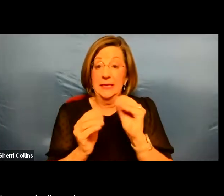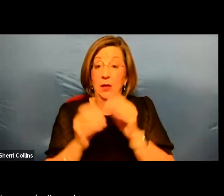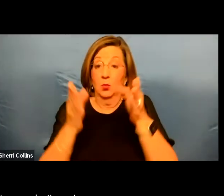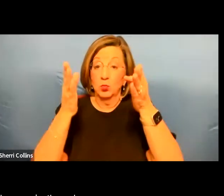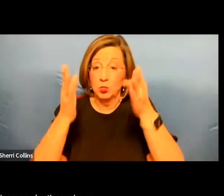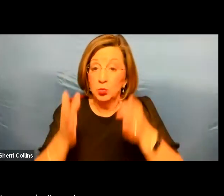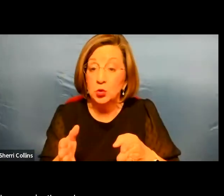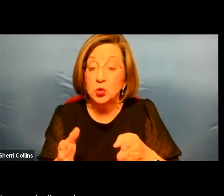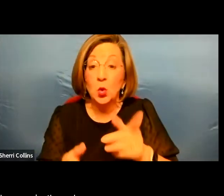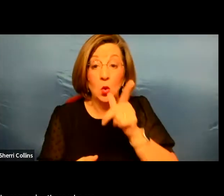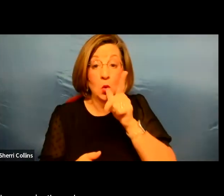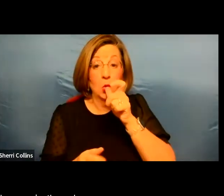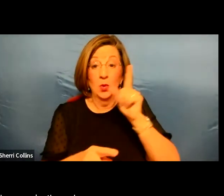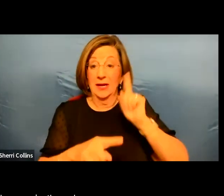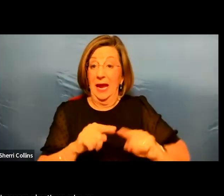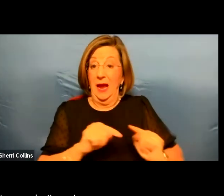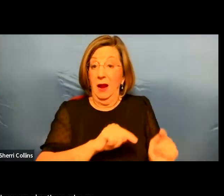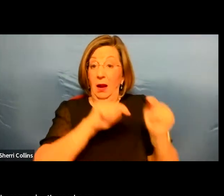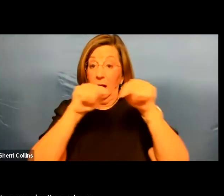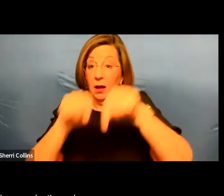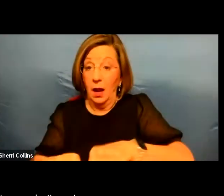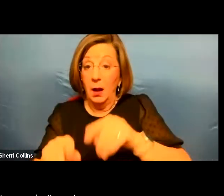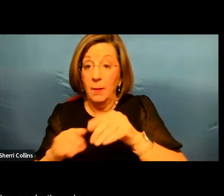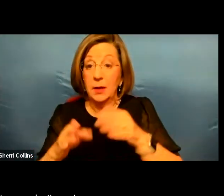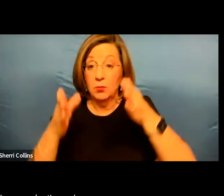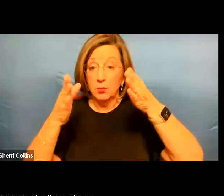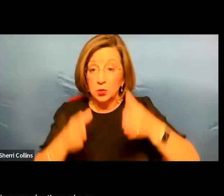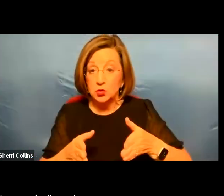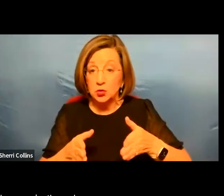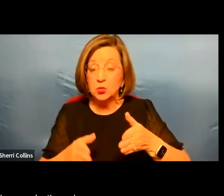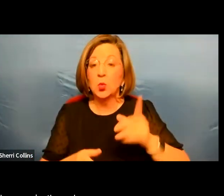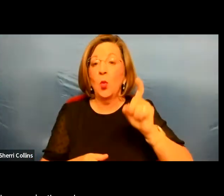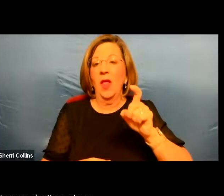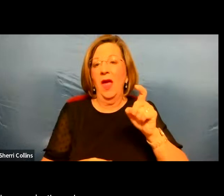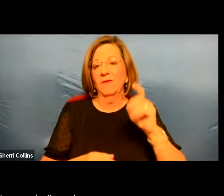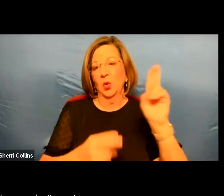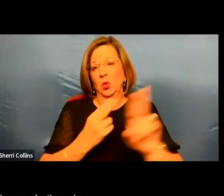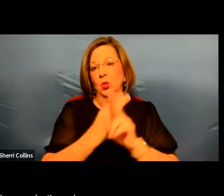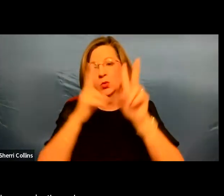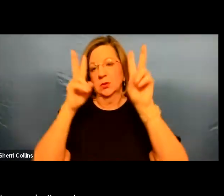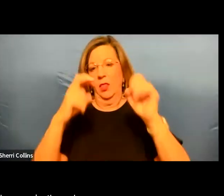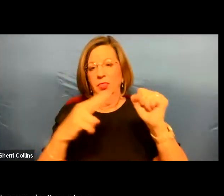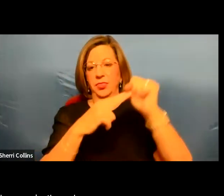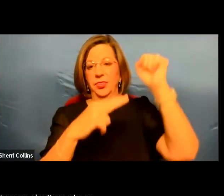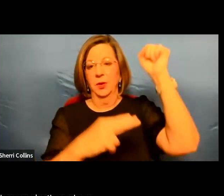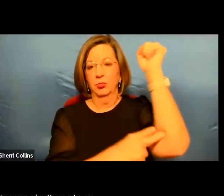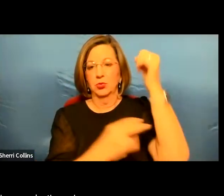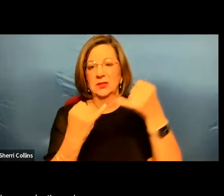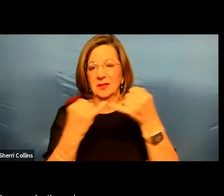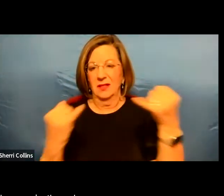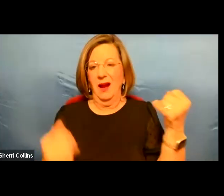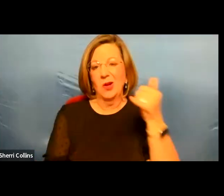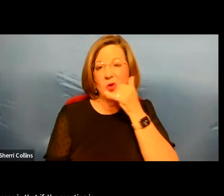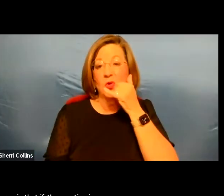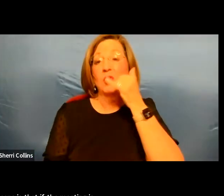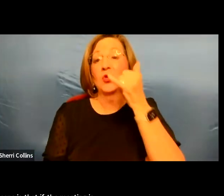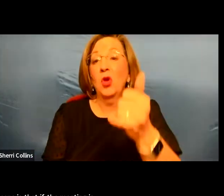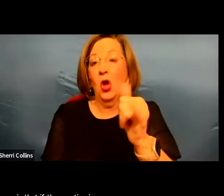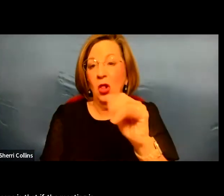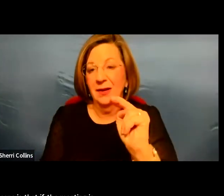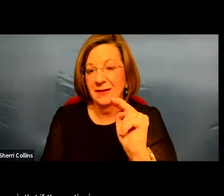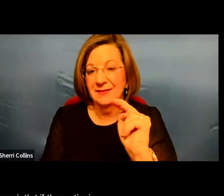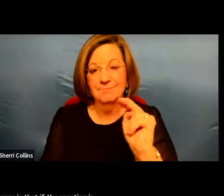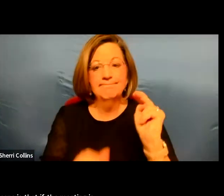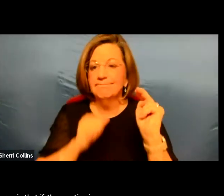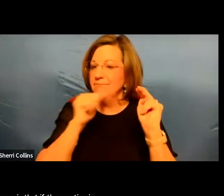means is that if the meeting is in person, for those who cannot come in person, they will have to use the